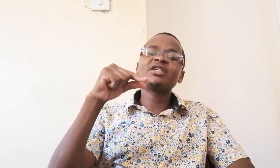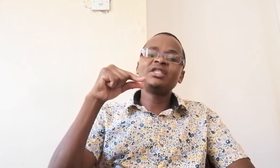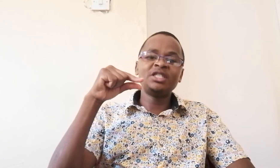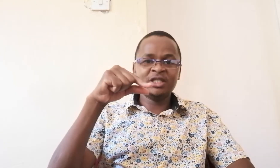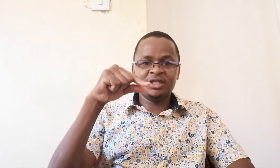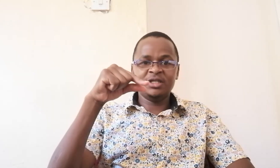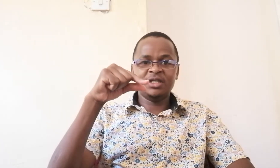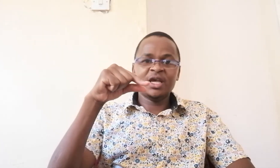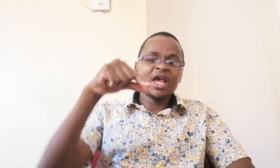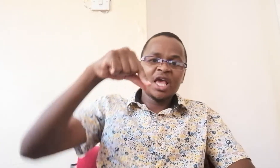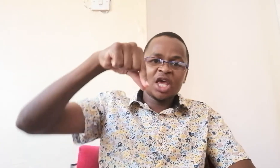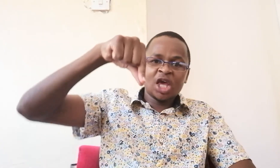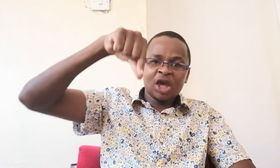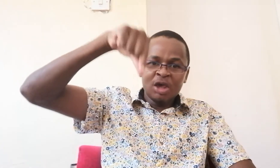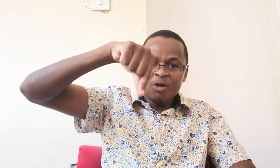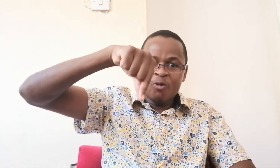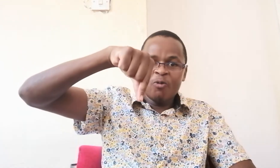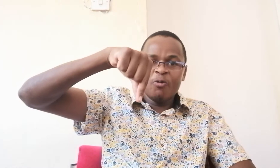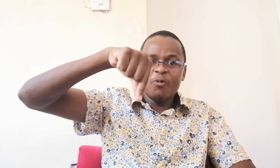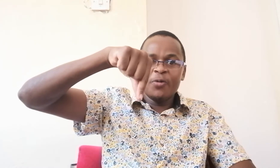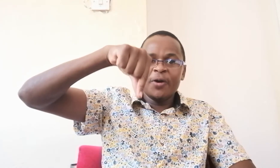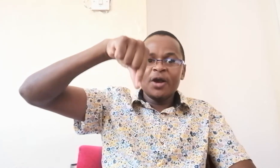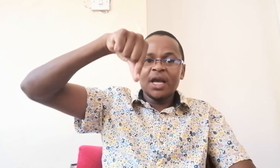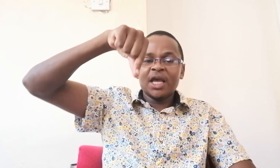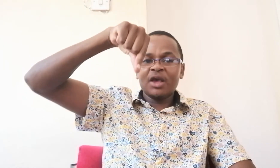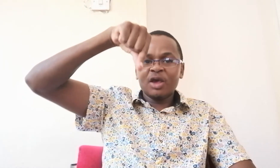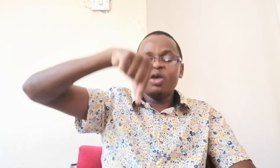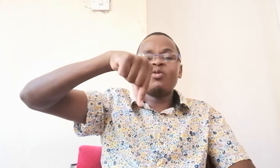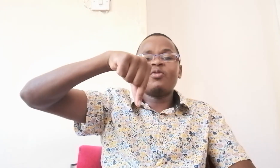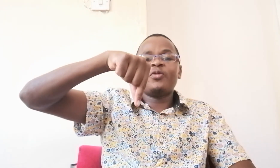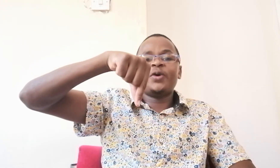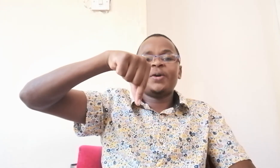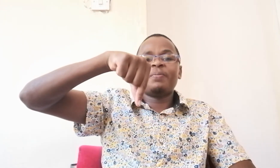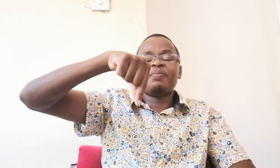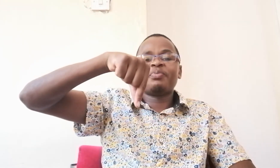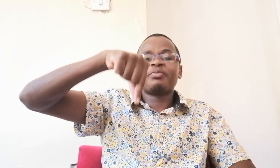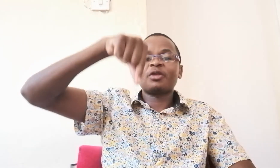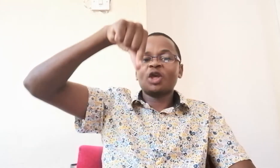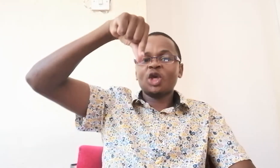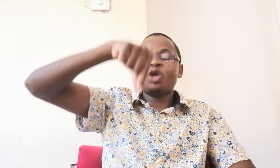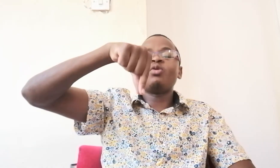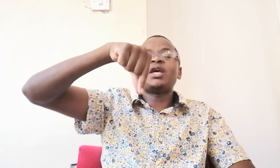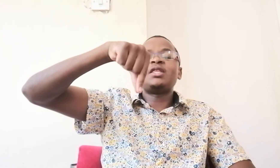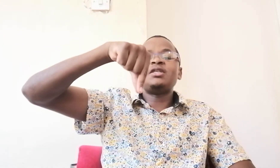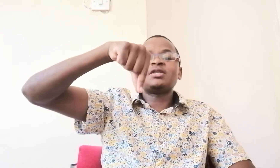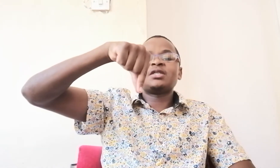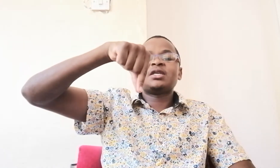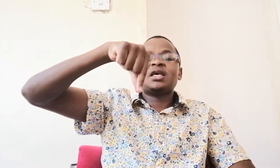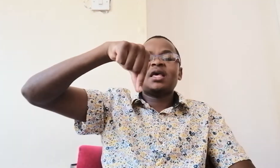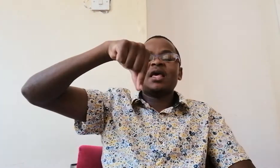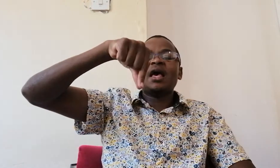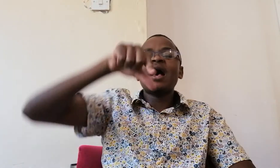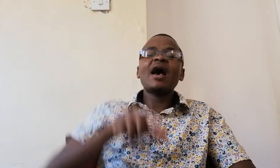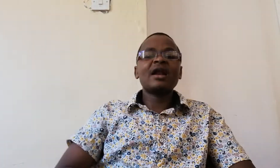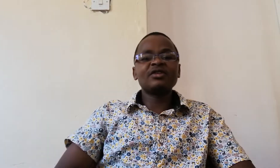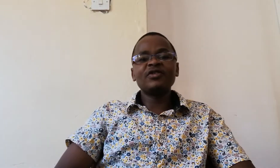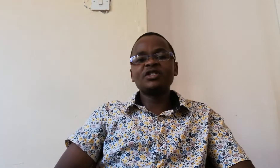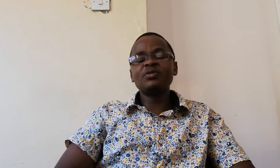inverted G. Q, Q, Q like this. R is very